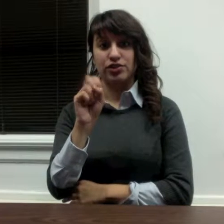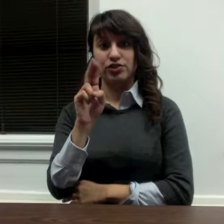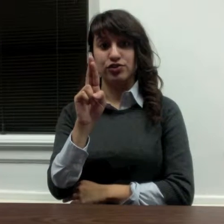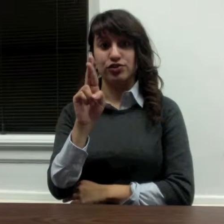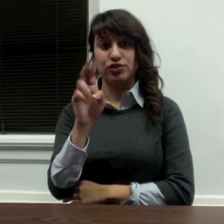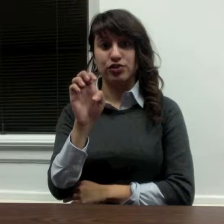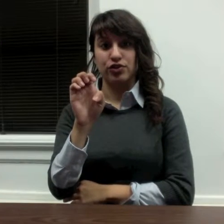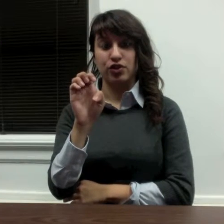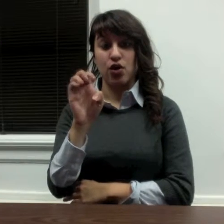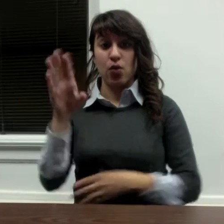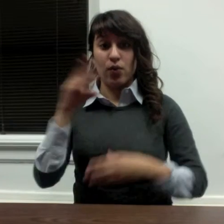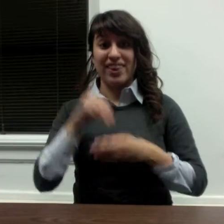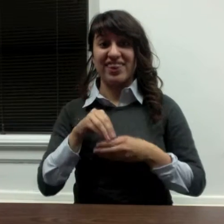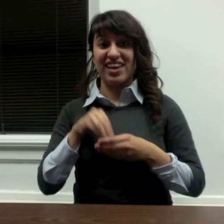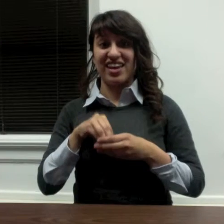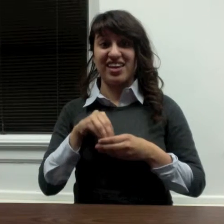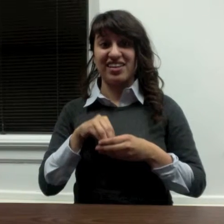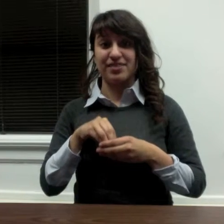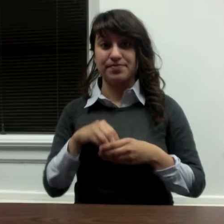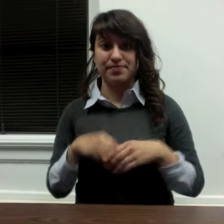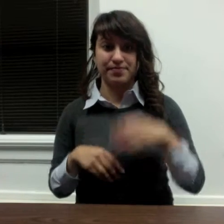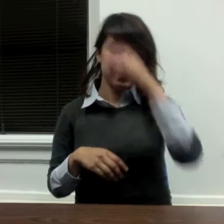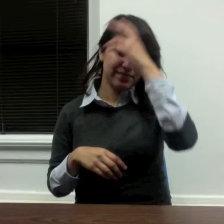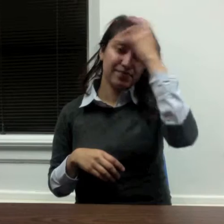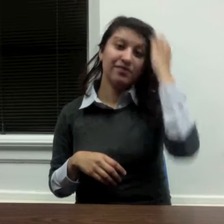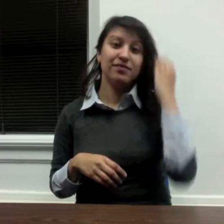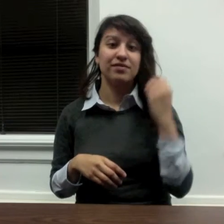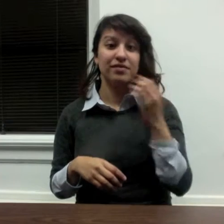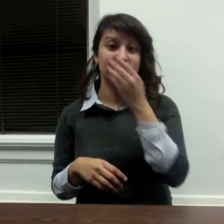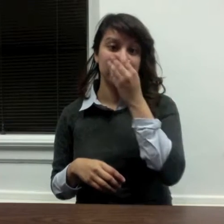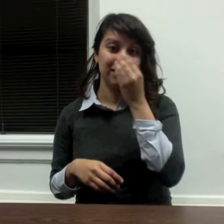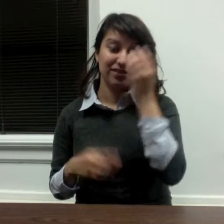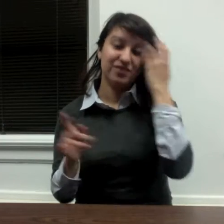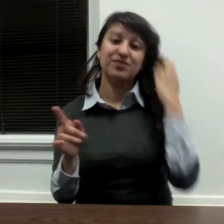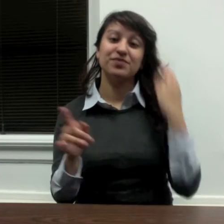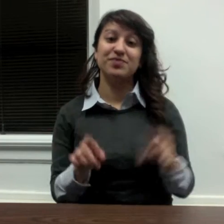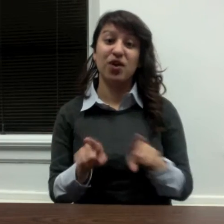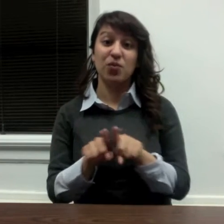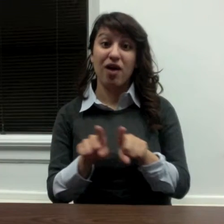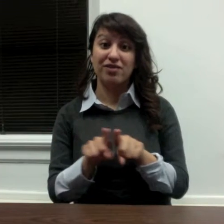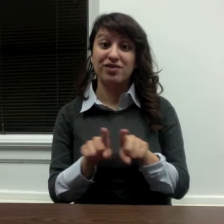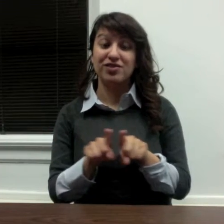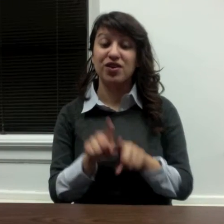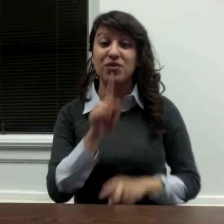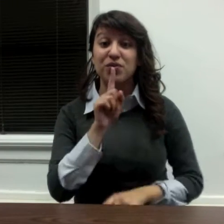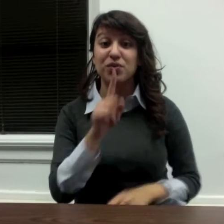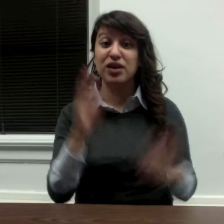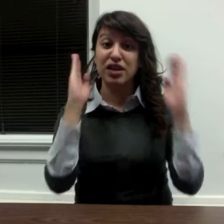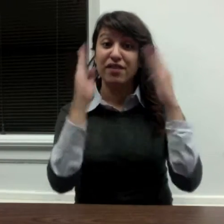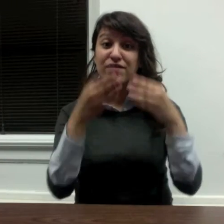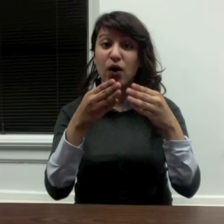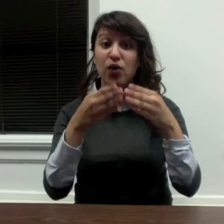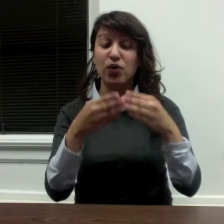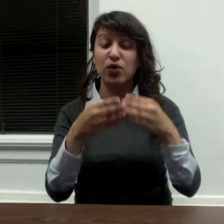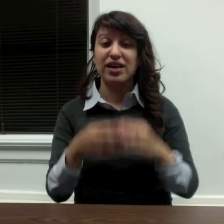So we're also really focused on finding presenters that are from our